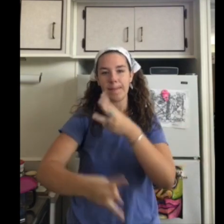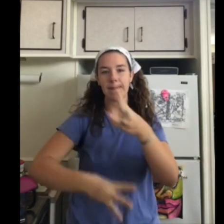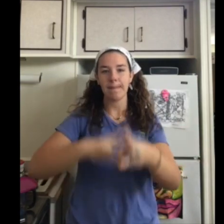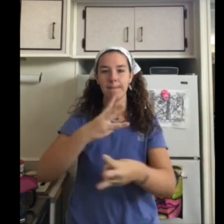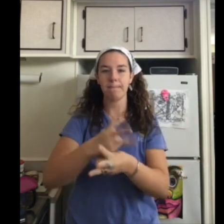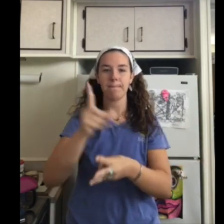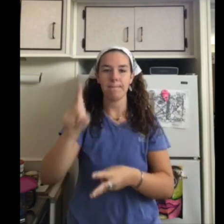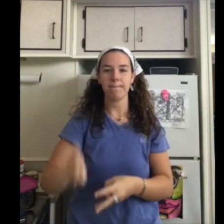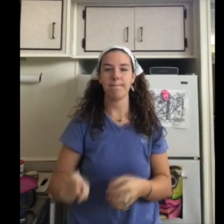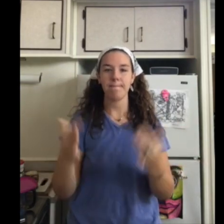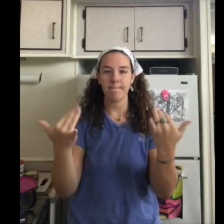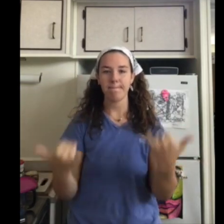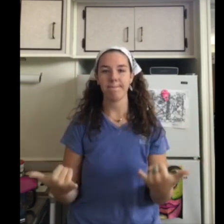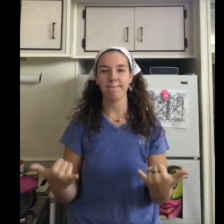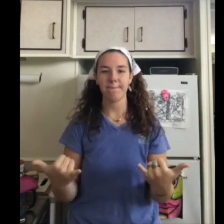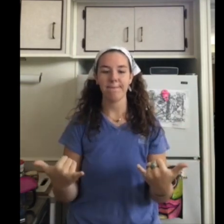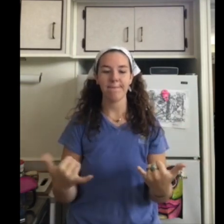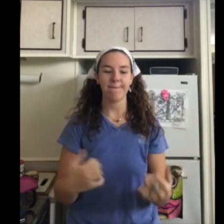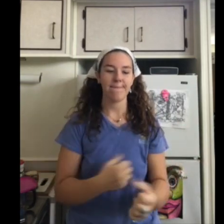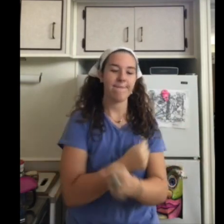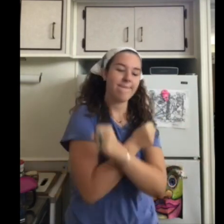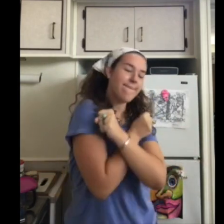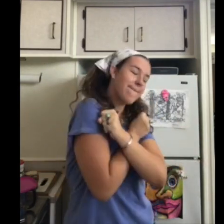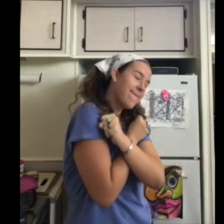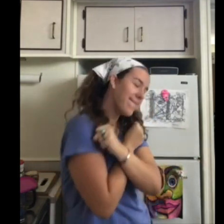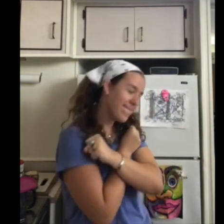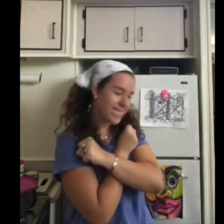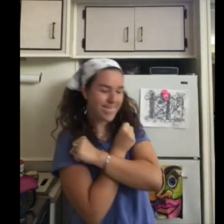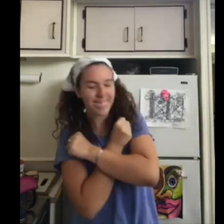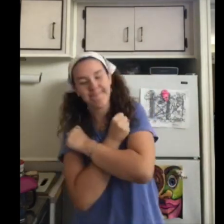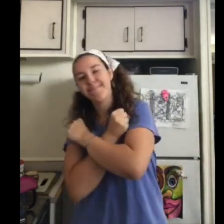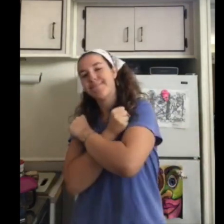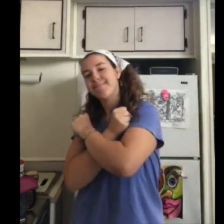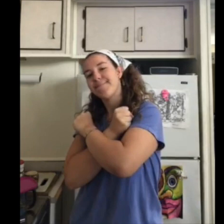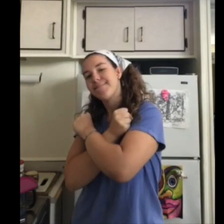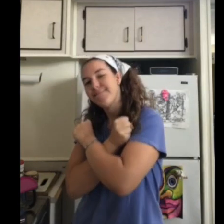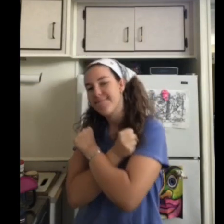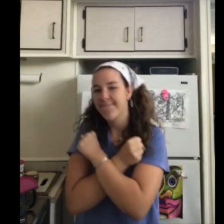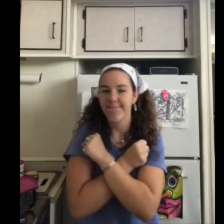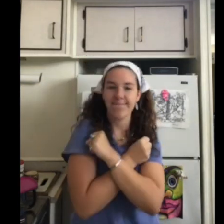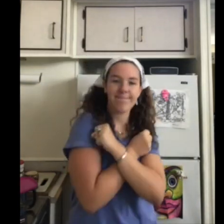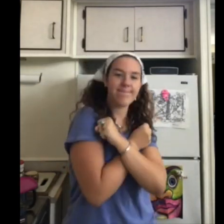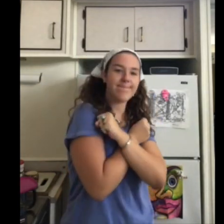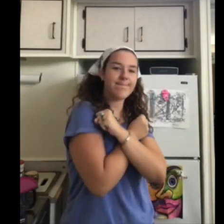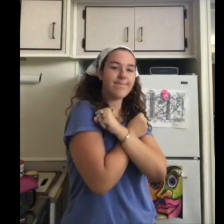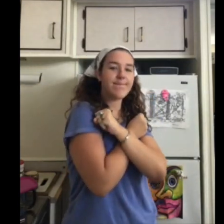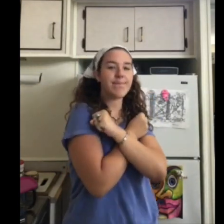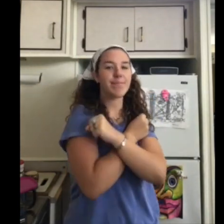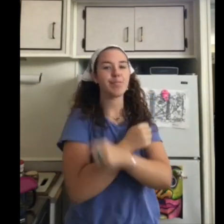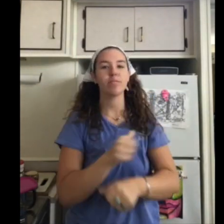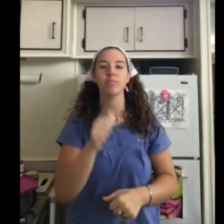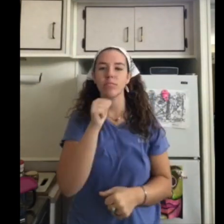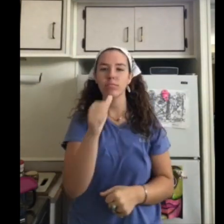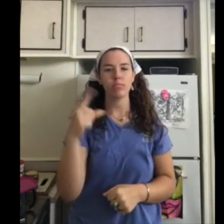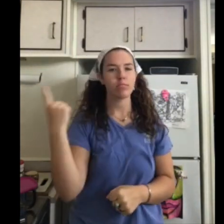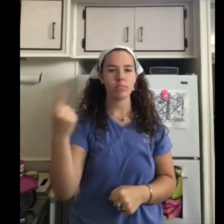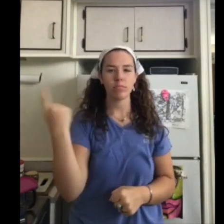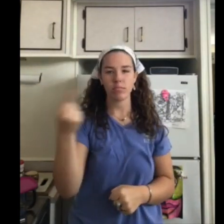What the world needs now is love, sweet love. No, not just for